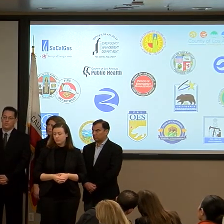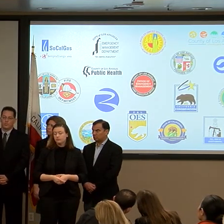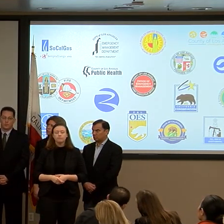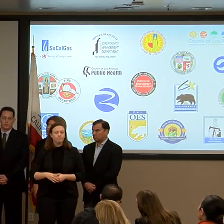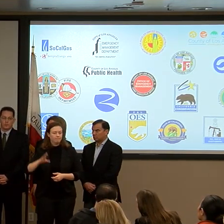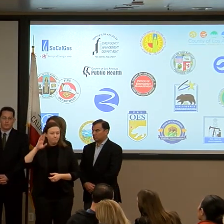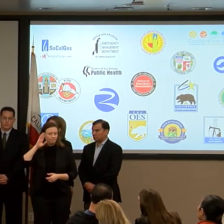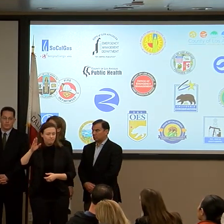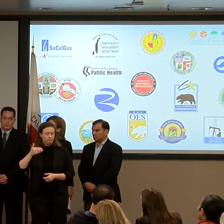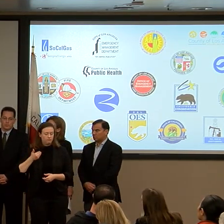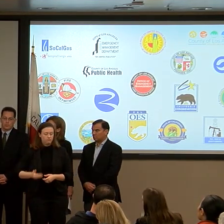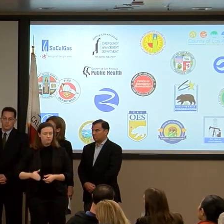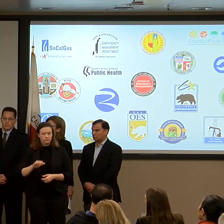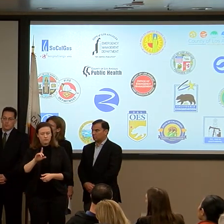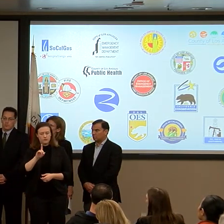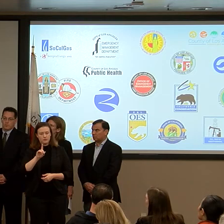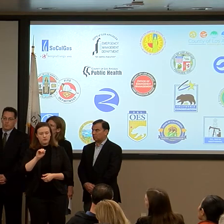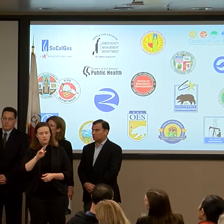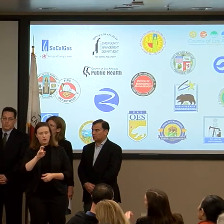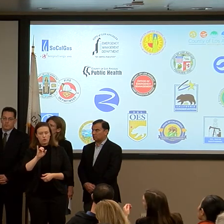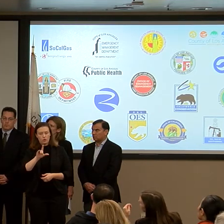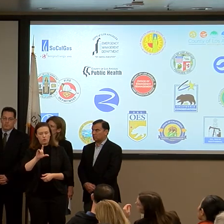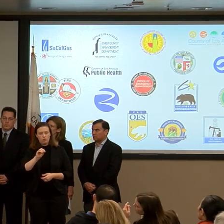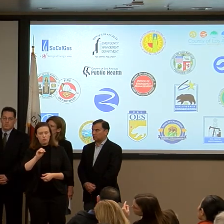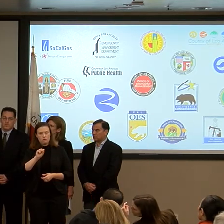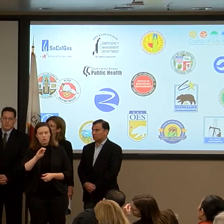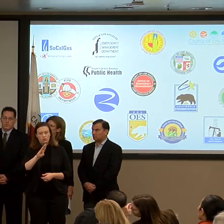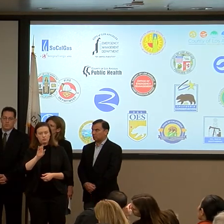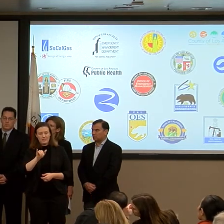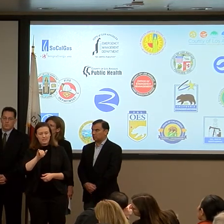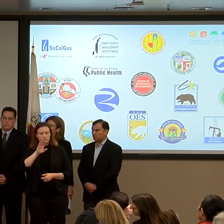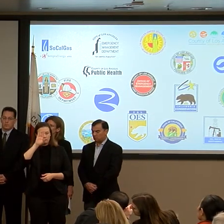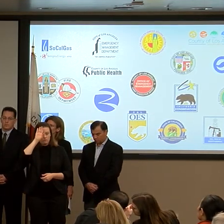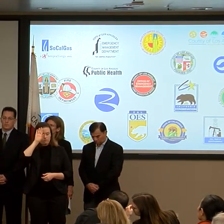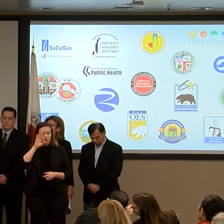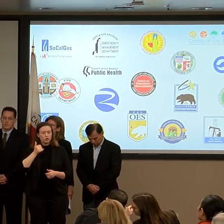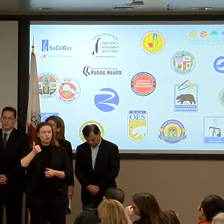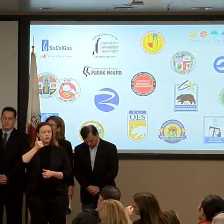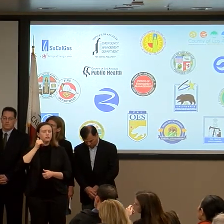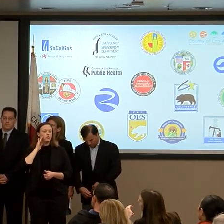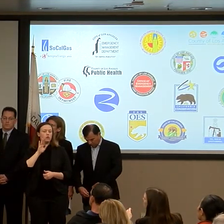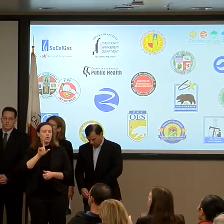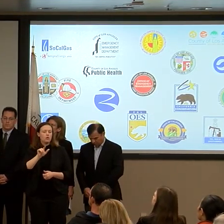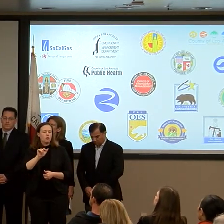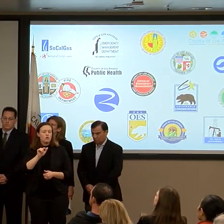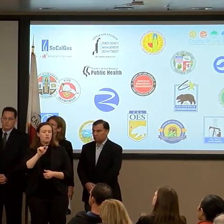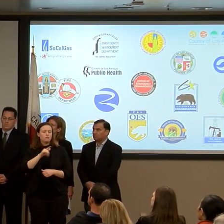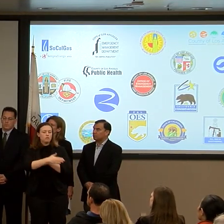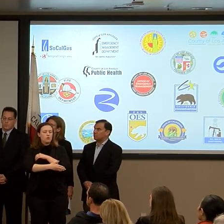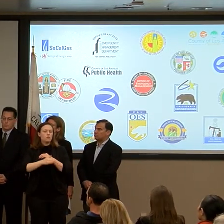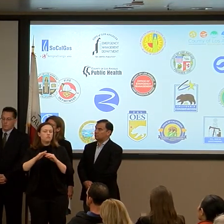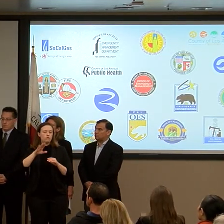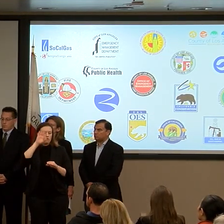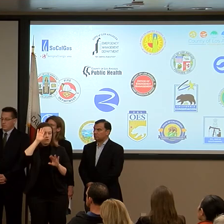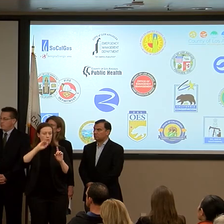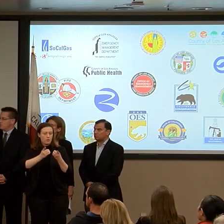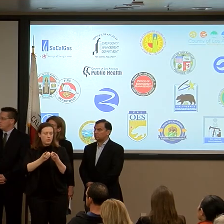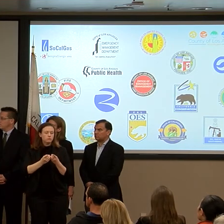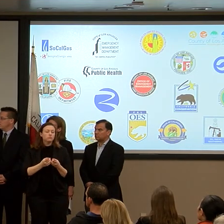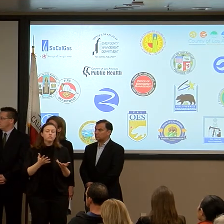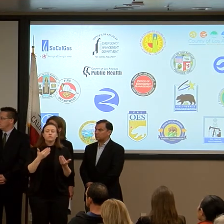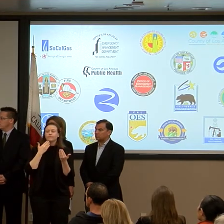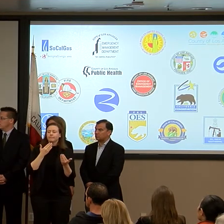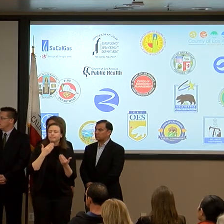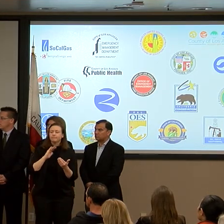Hello, my name is Darrell Osby, Fire Chief of the Los Angeles County Fire Department. First, I would like to thank our unified partners